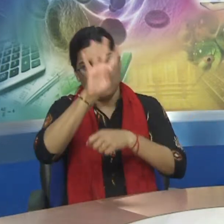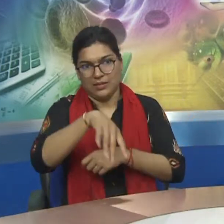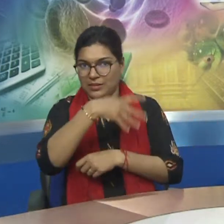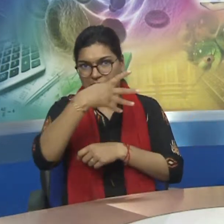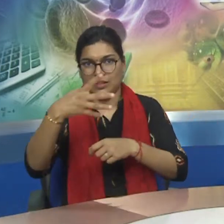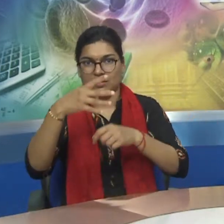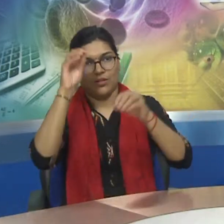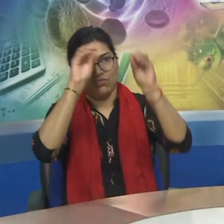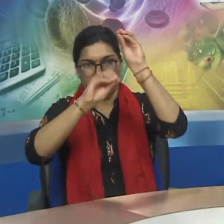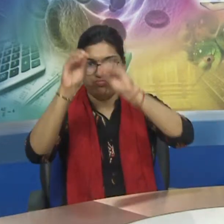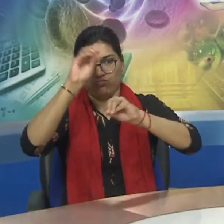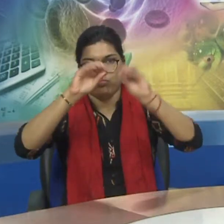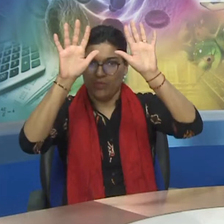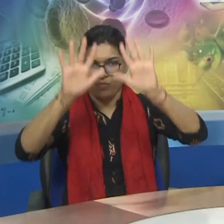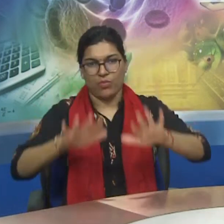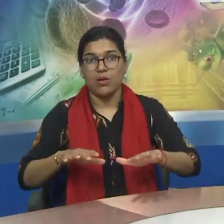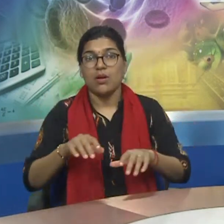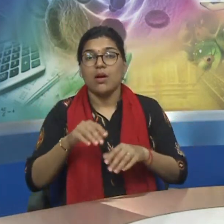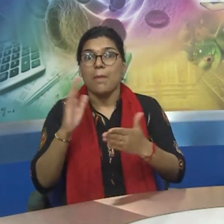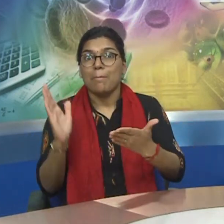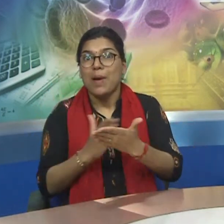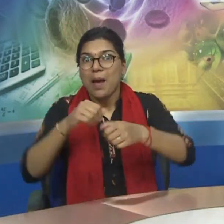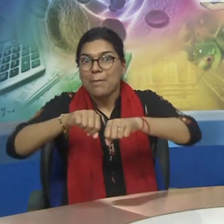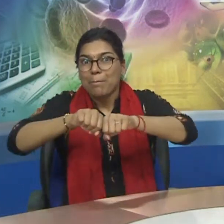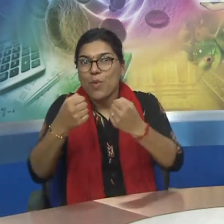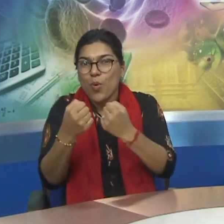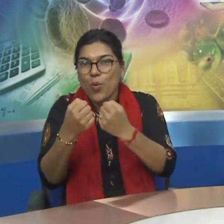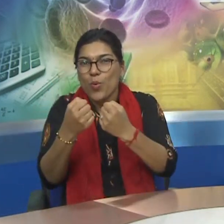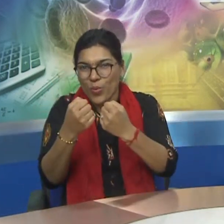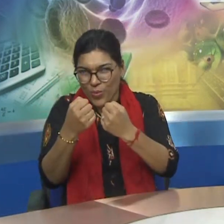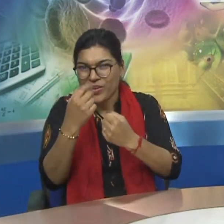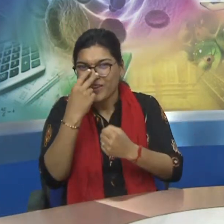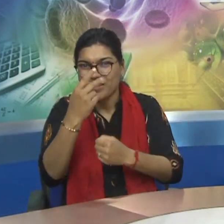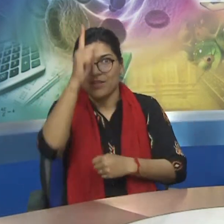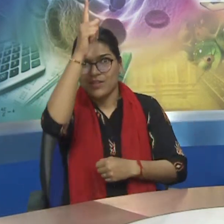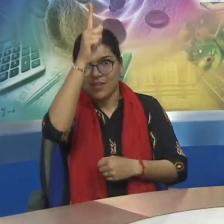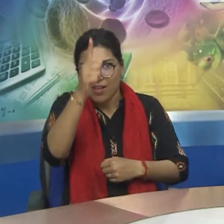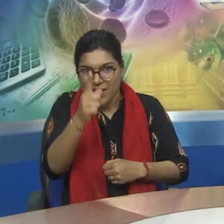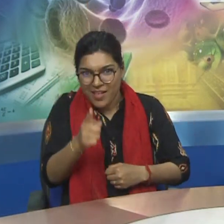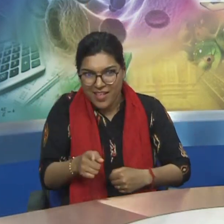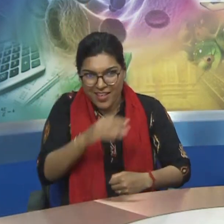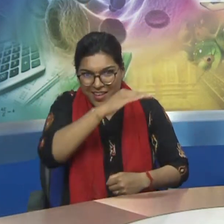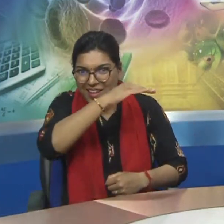and also the last option is sheet, that is used for your page break.